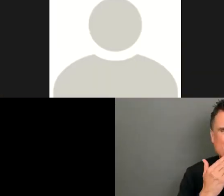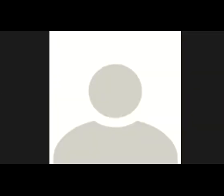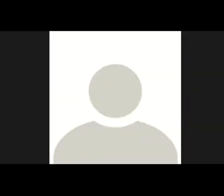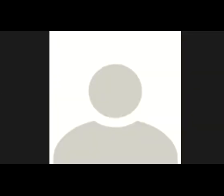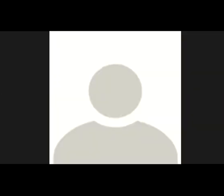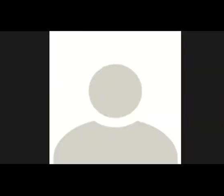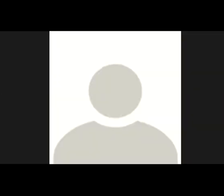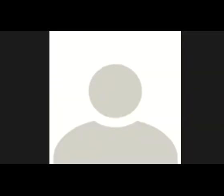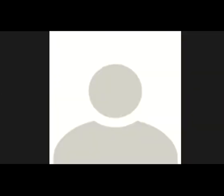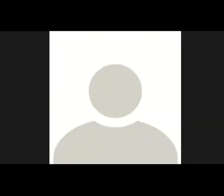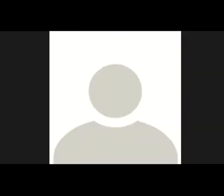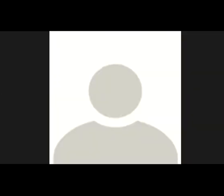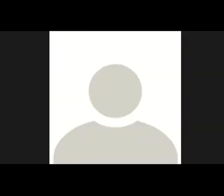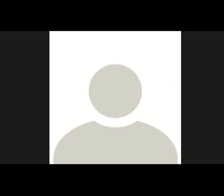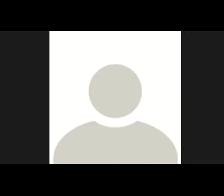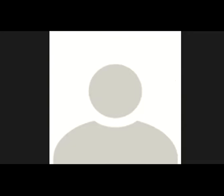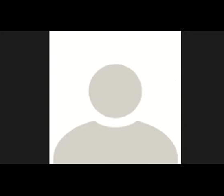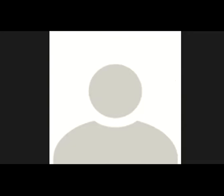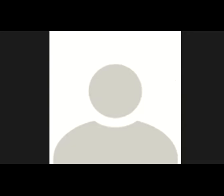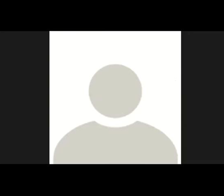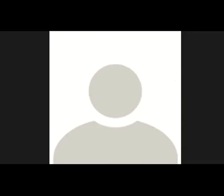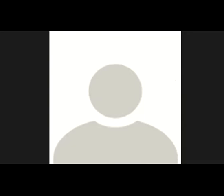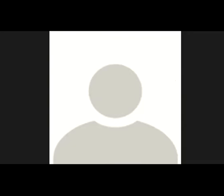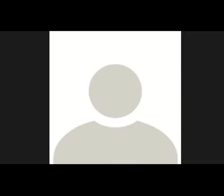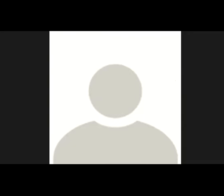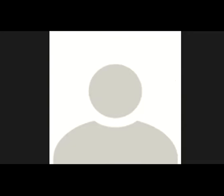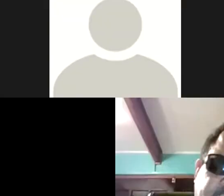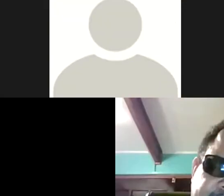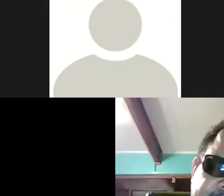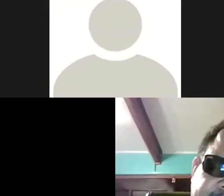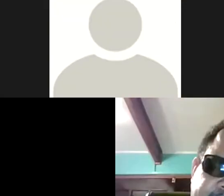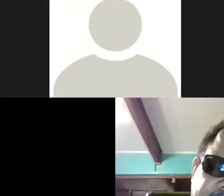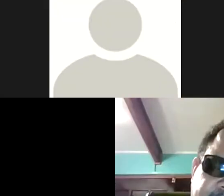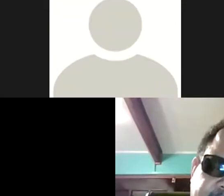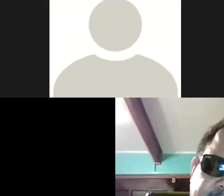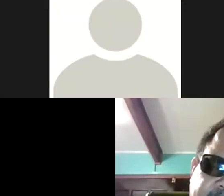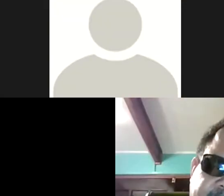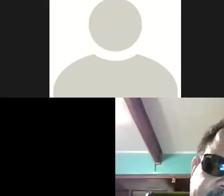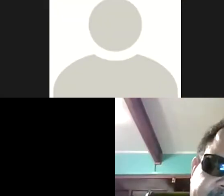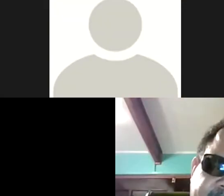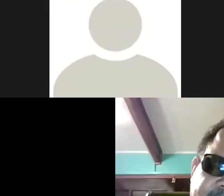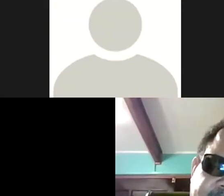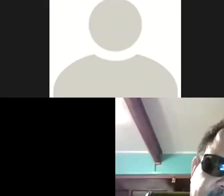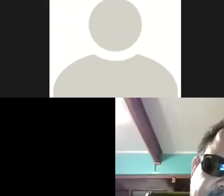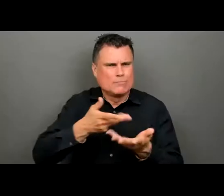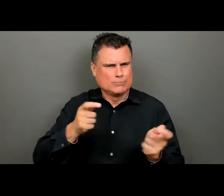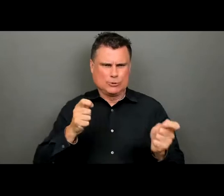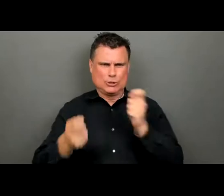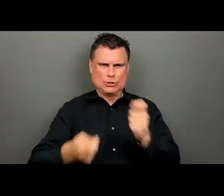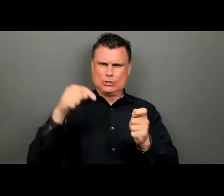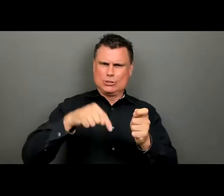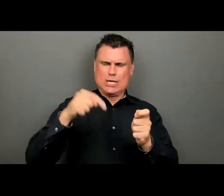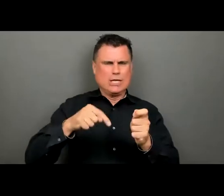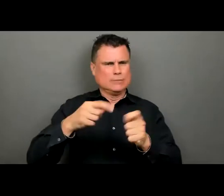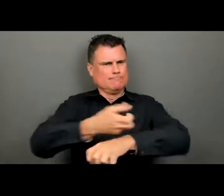topic, change makers in action. And you heard a lot of this, as I said earlier, cutting edge technology